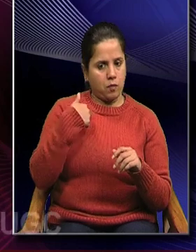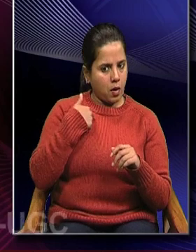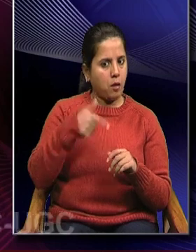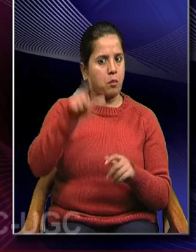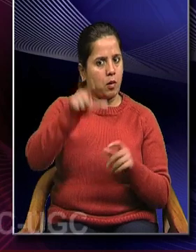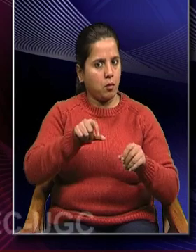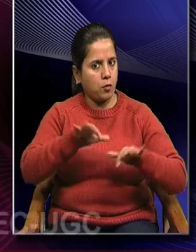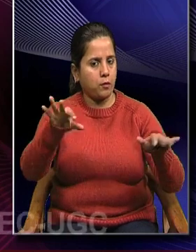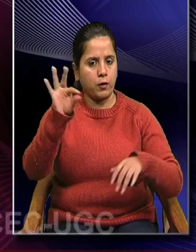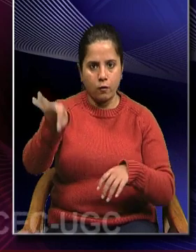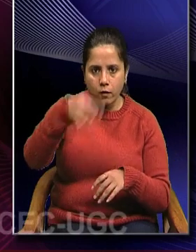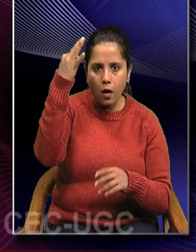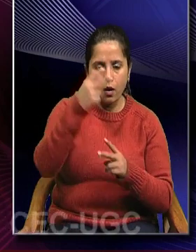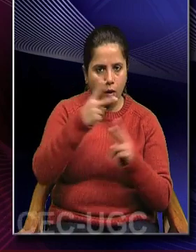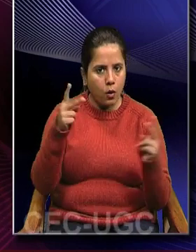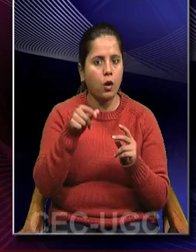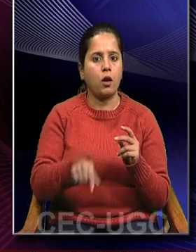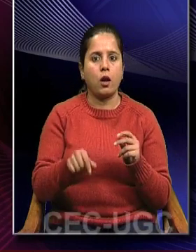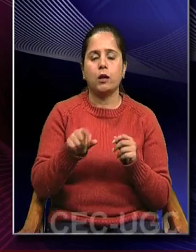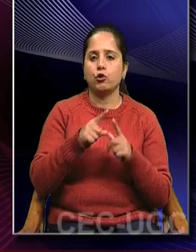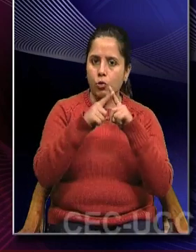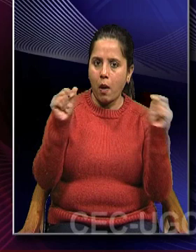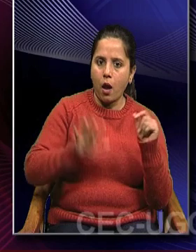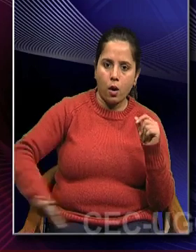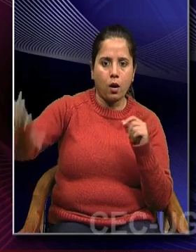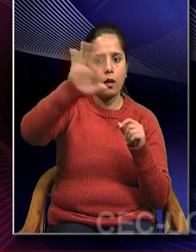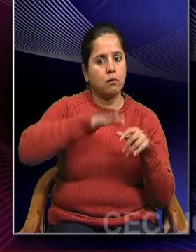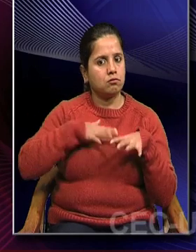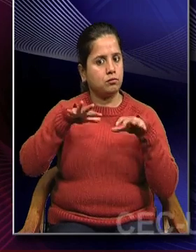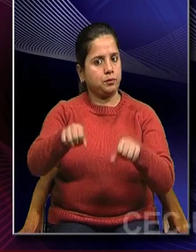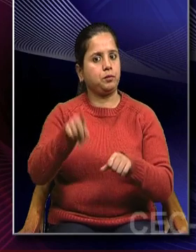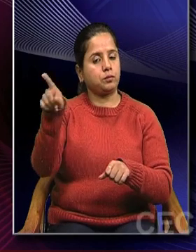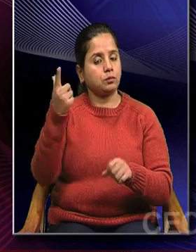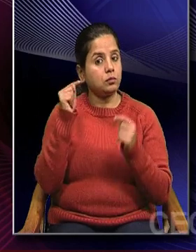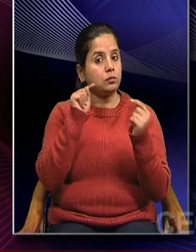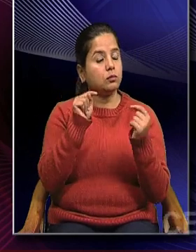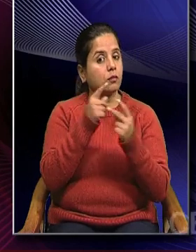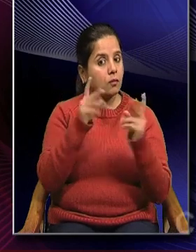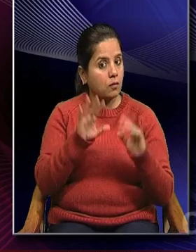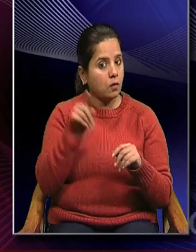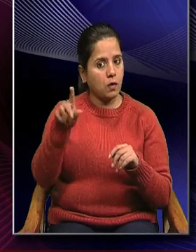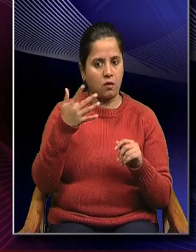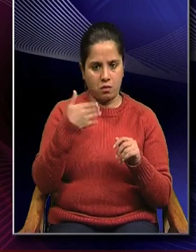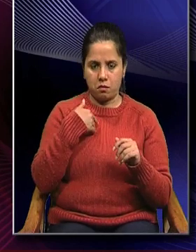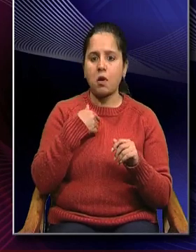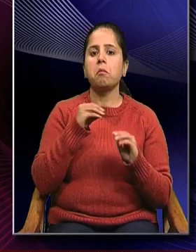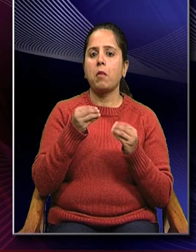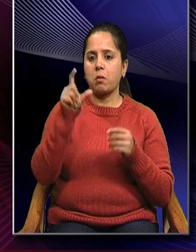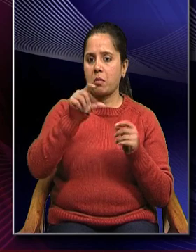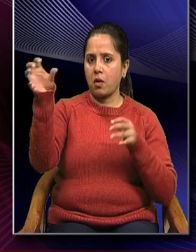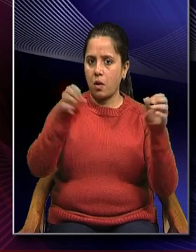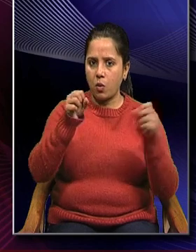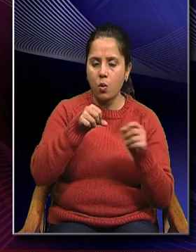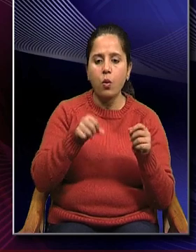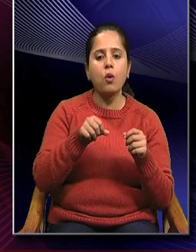of the French and the Pan-Asianism of Japan, where they were arguing that how they were civilizing the